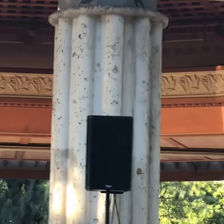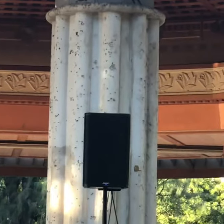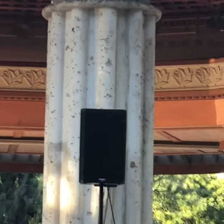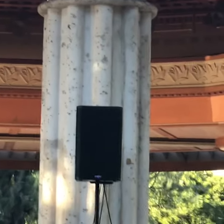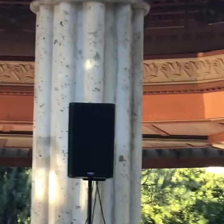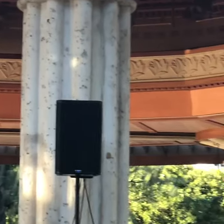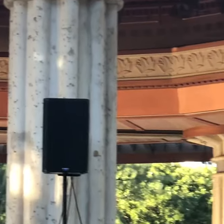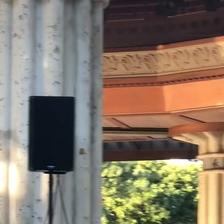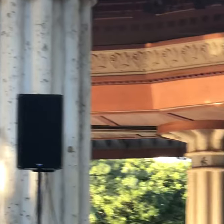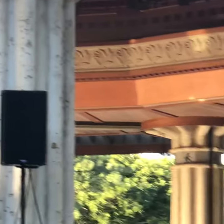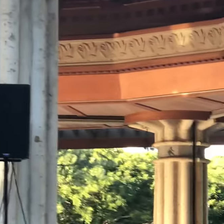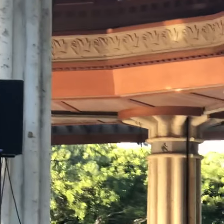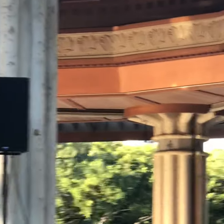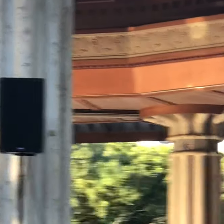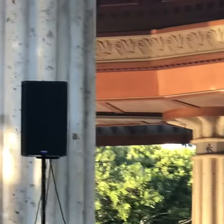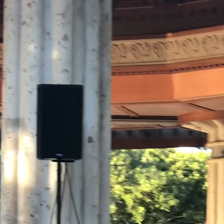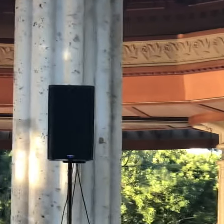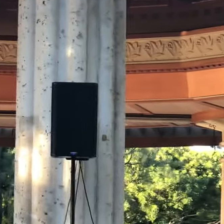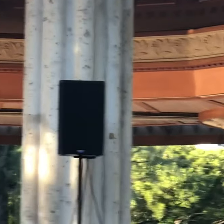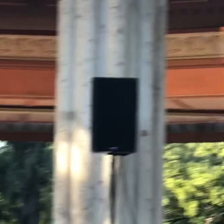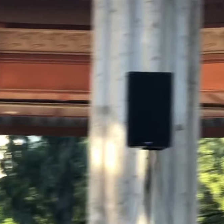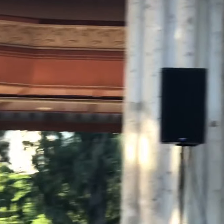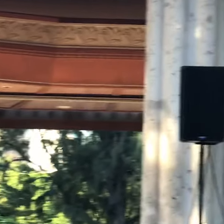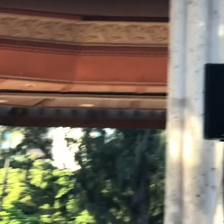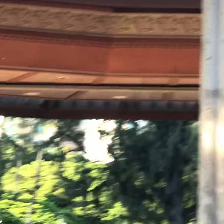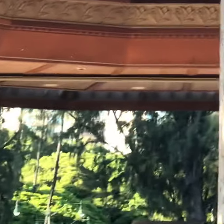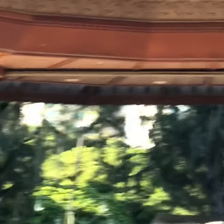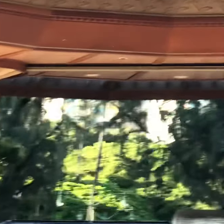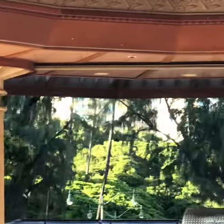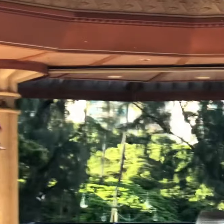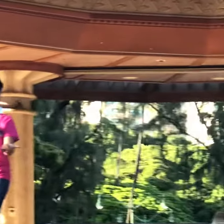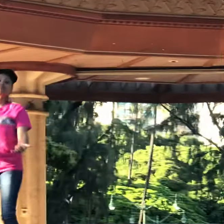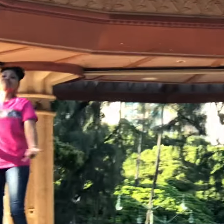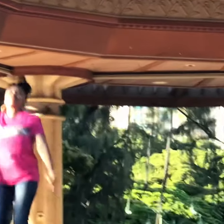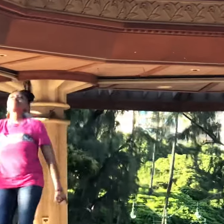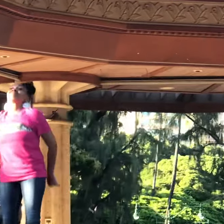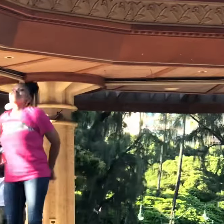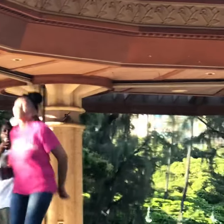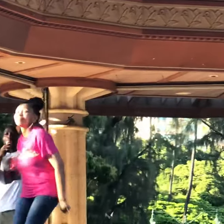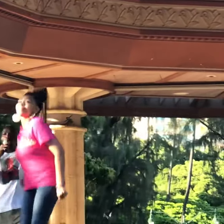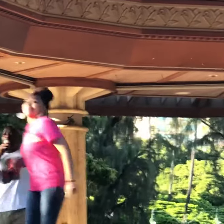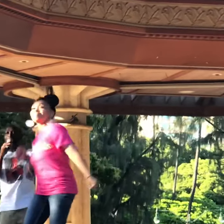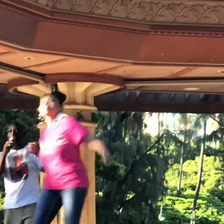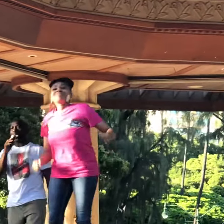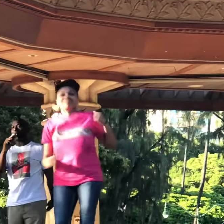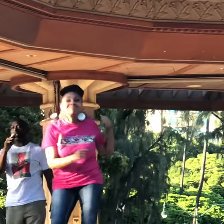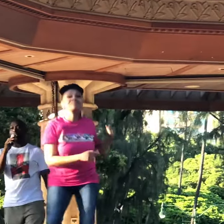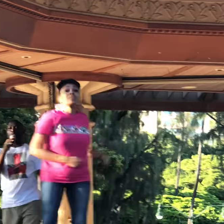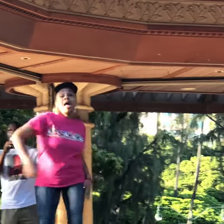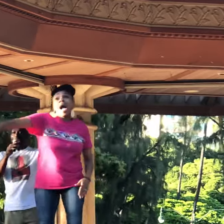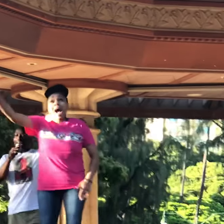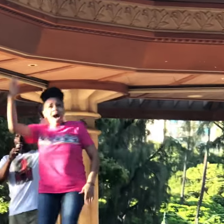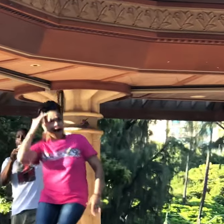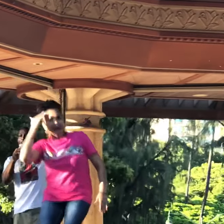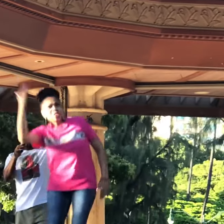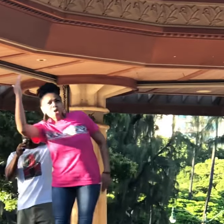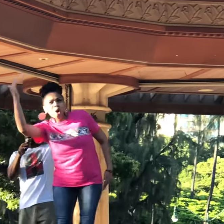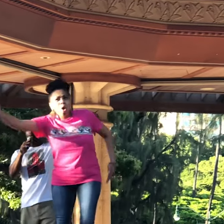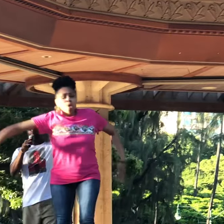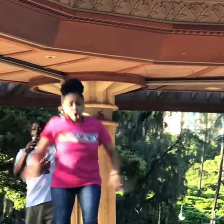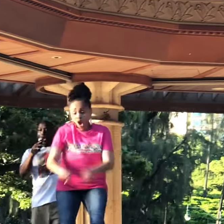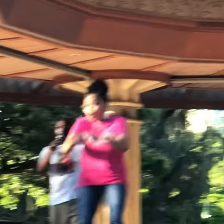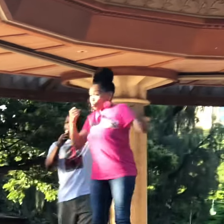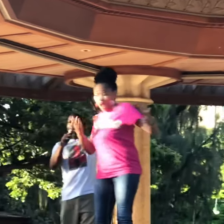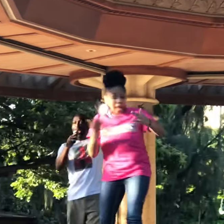God, make me a promise and it won't stop now. Come on, if you're so, please sing it with us. I